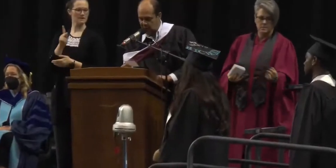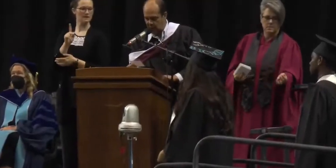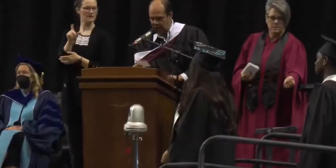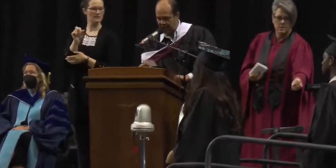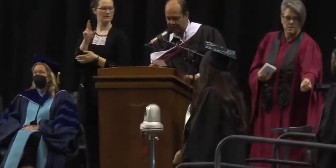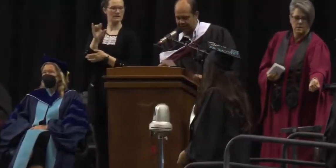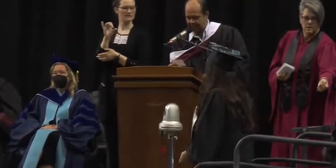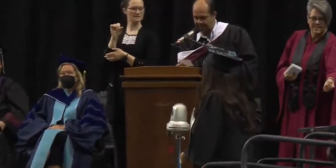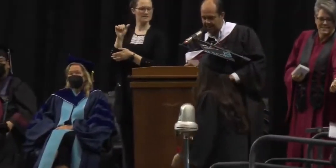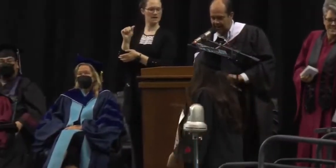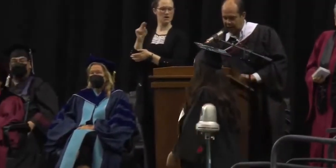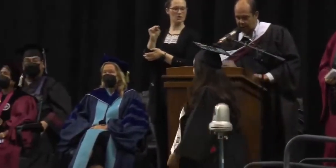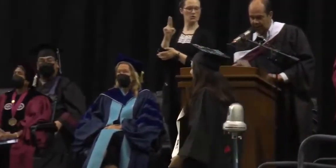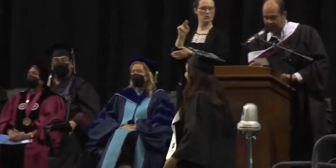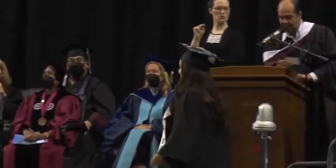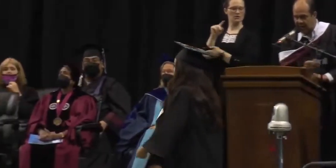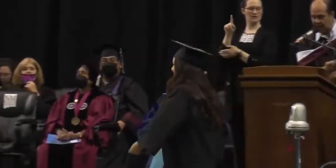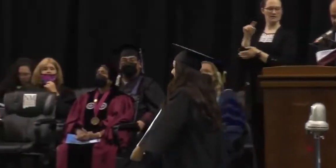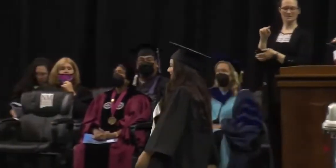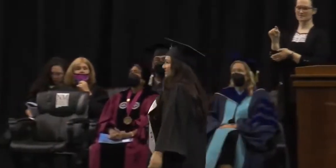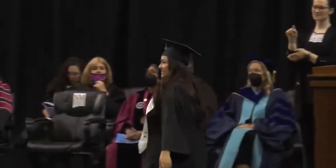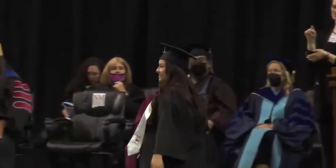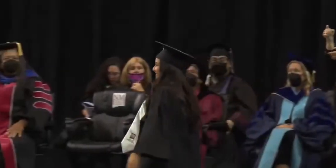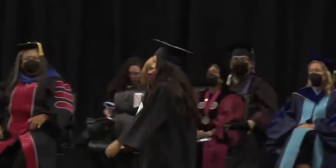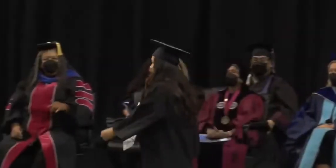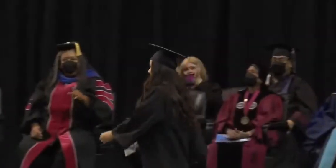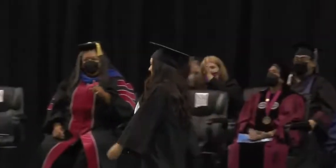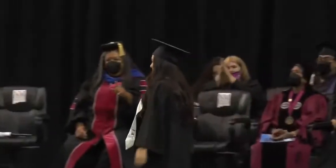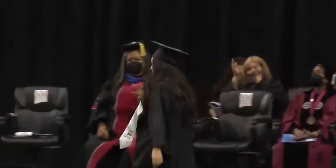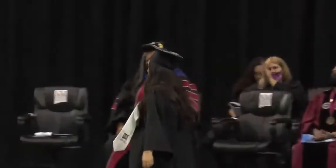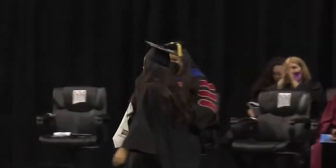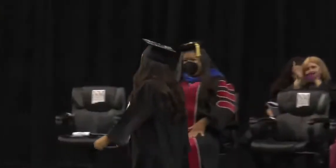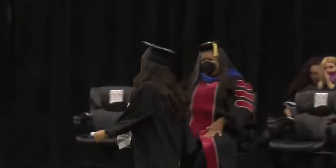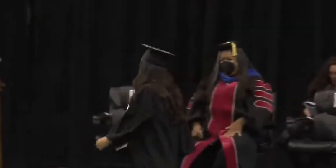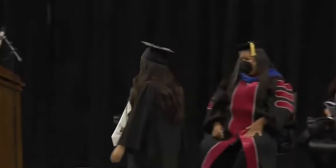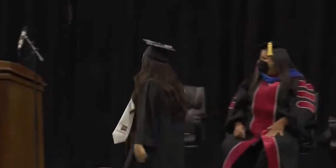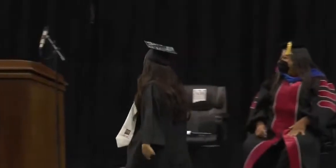Clarissa Nunez, Electronics Technology.